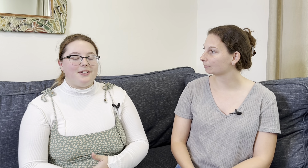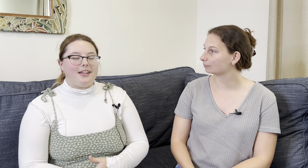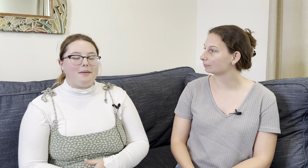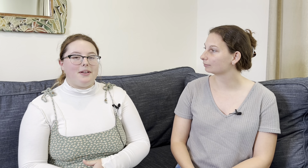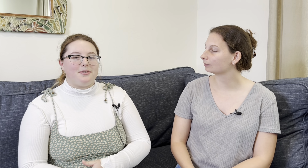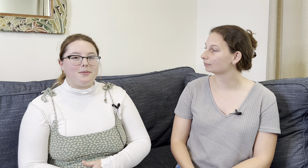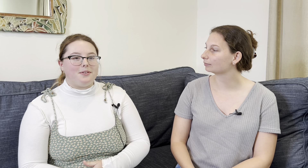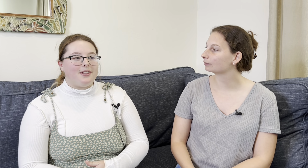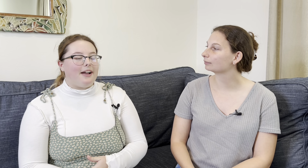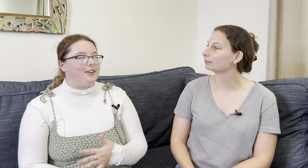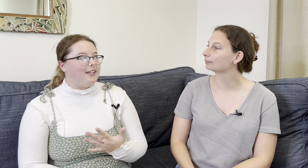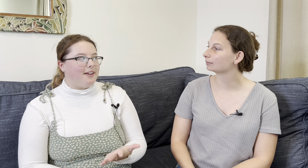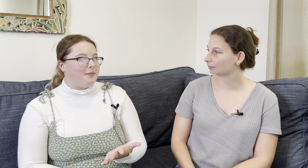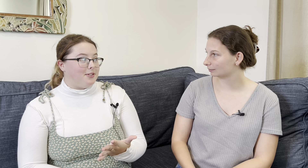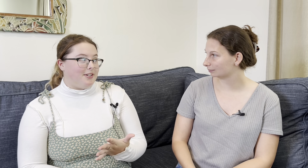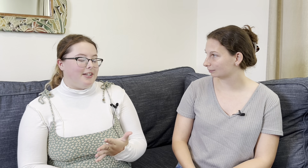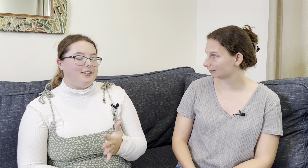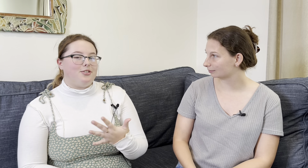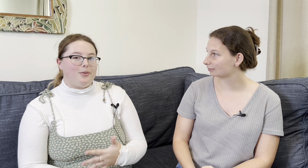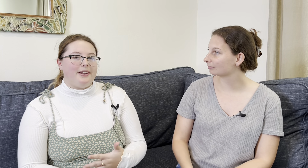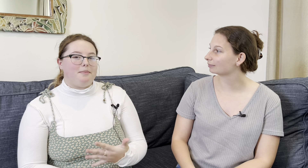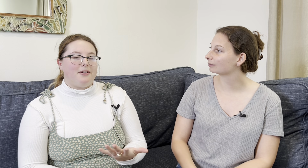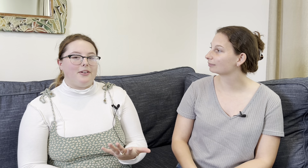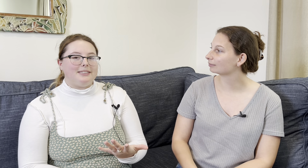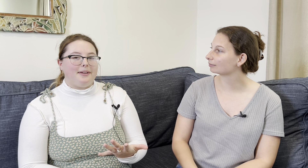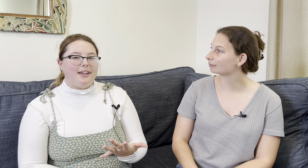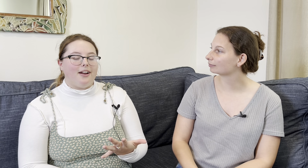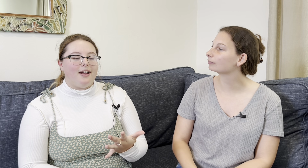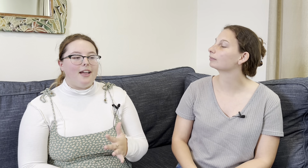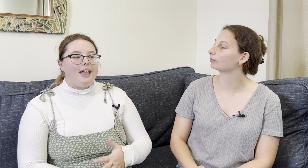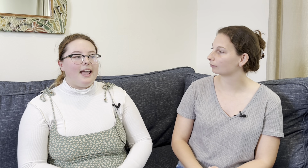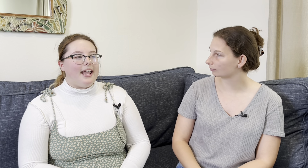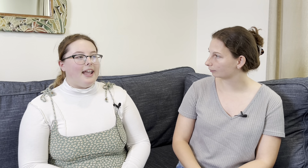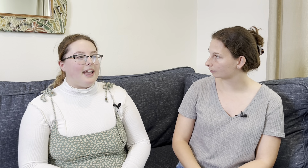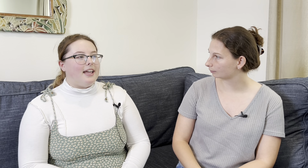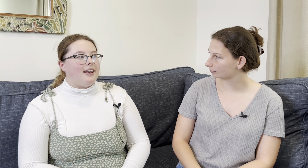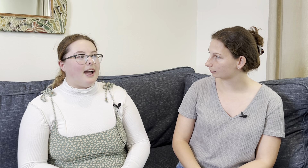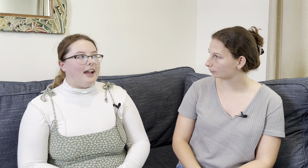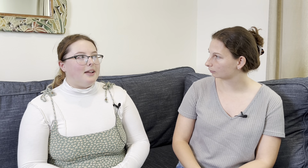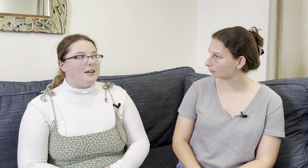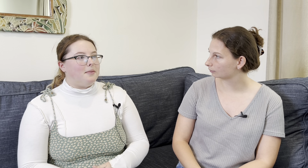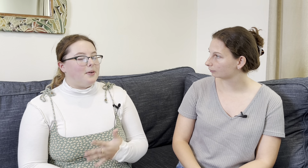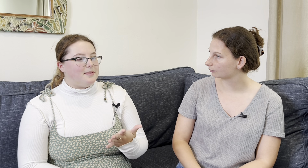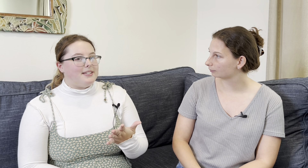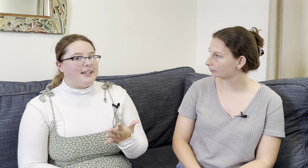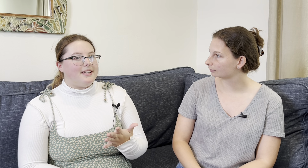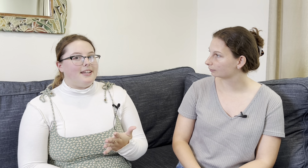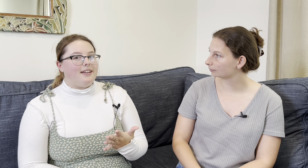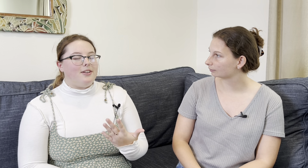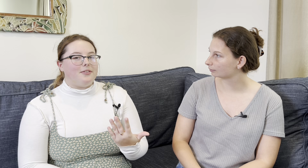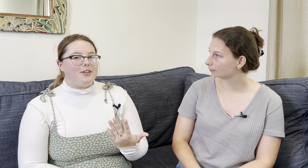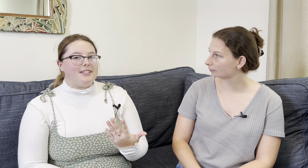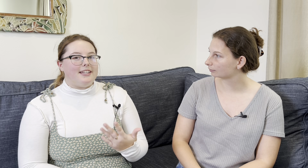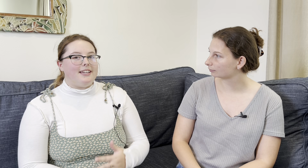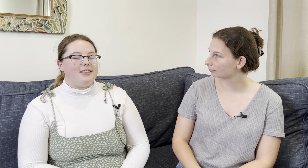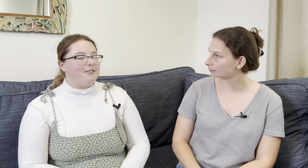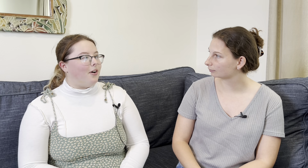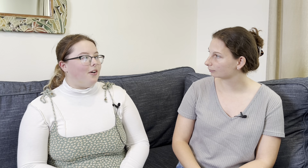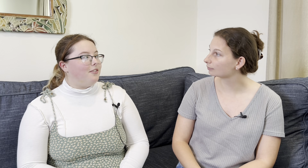at my school after I had the opportunity to join it my freshman year. And I am going to be attending university in the fall